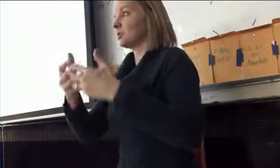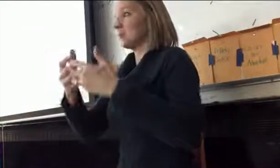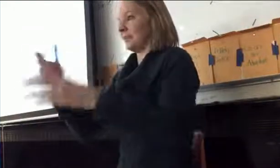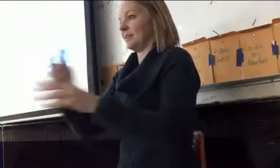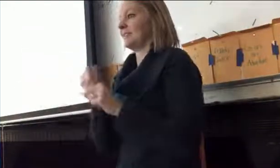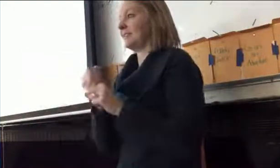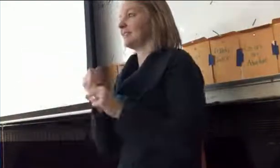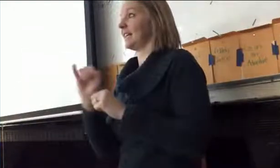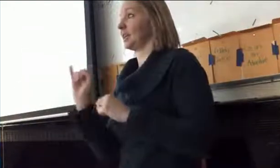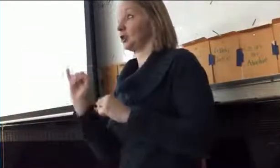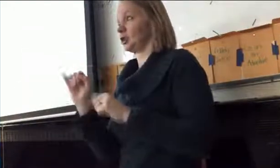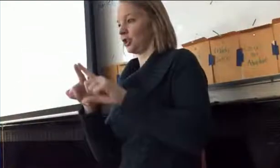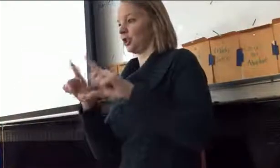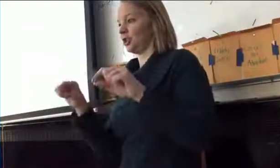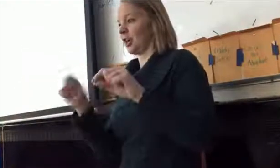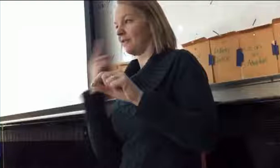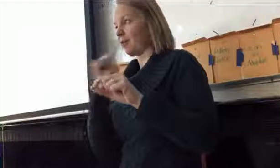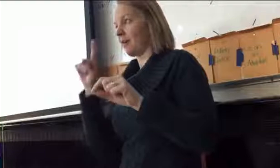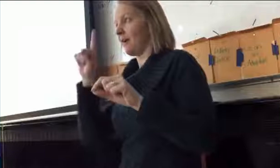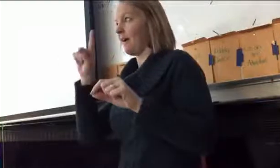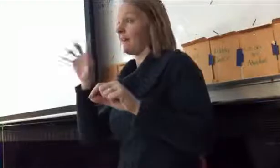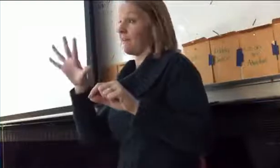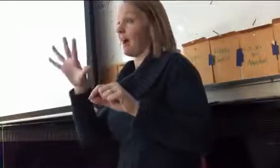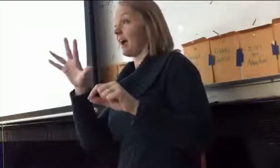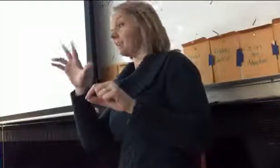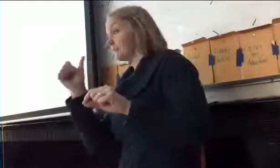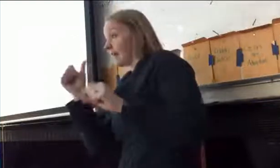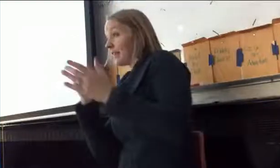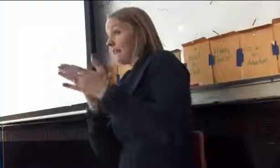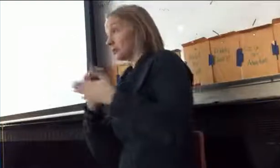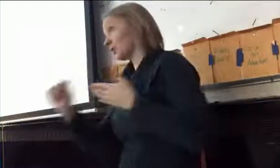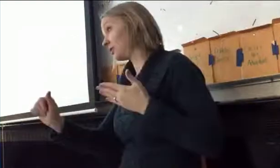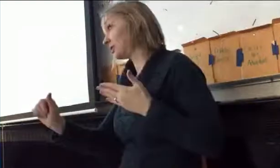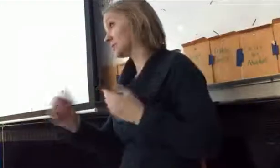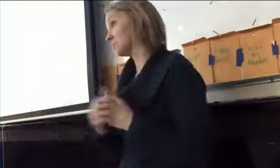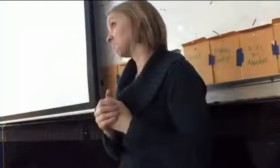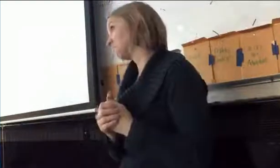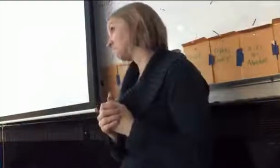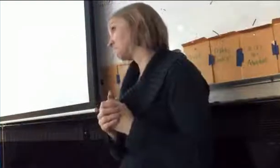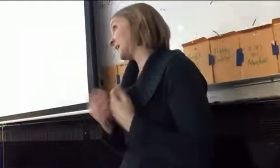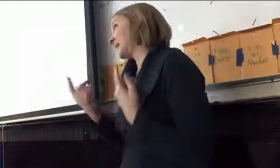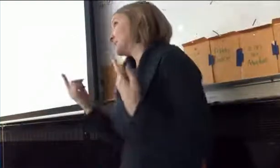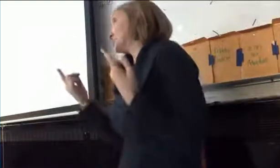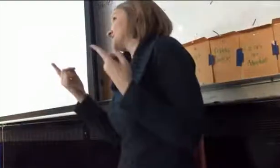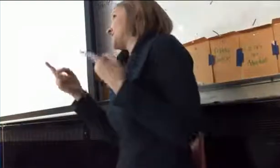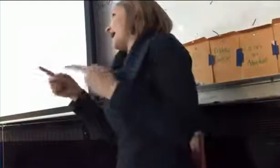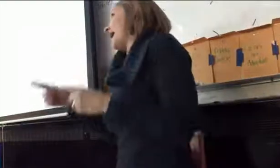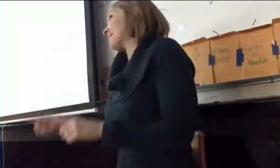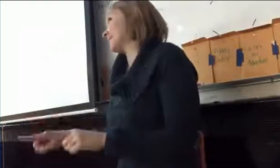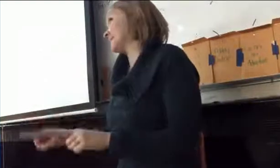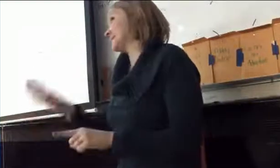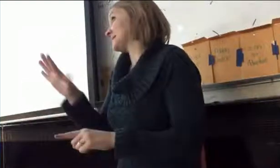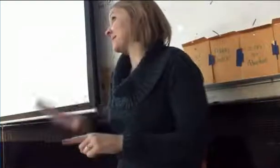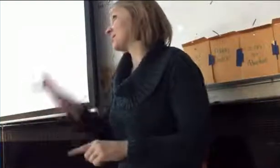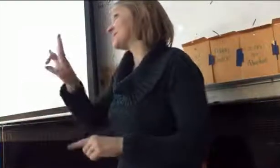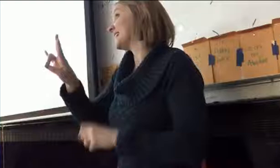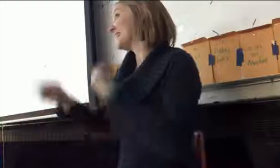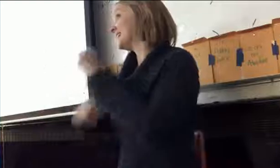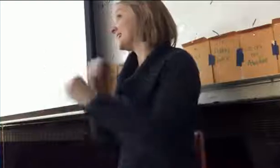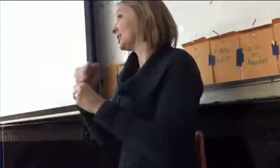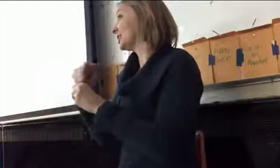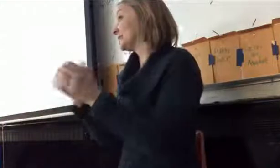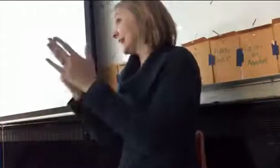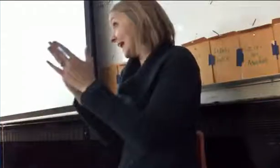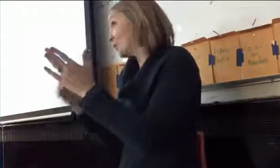to $10,000. Which could be several $100,000 in today's money. Now, it just happens to be that about 7 years in a row,